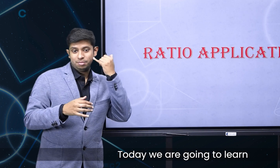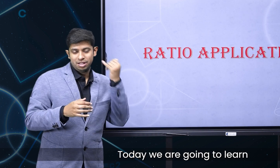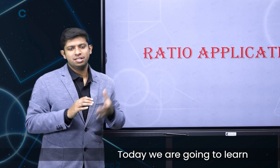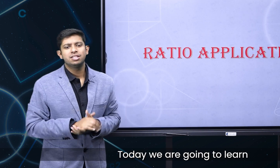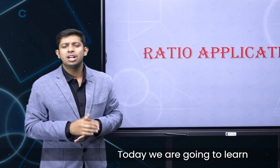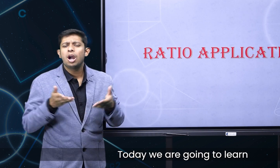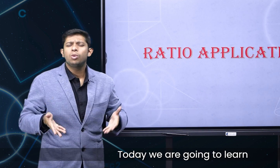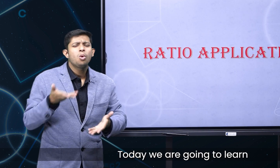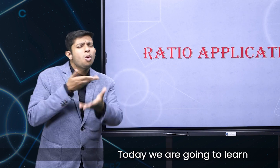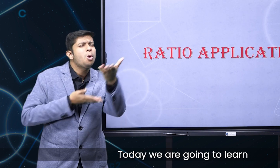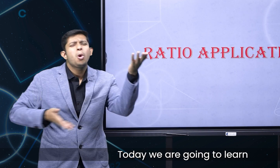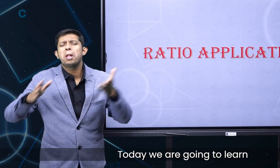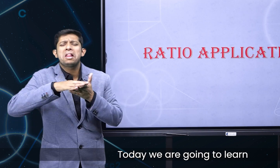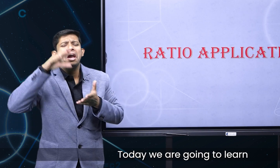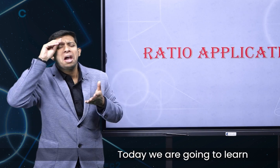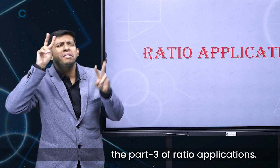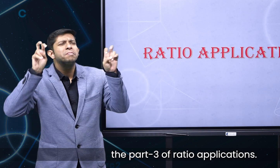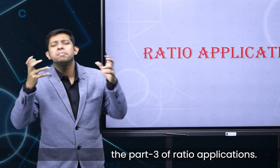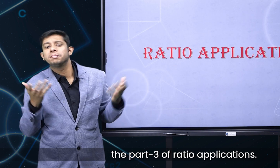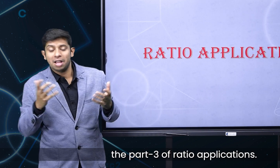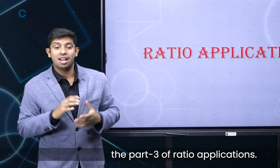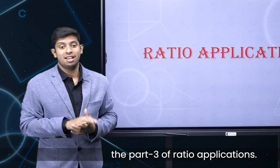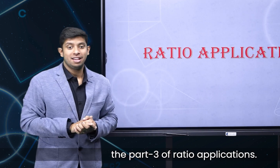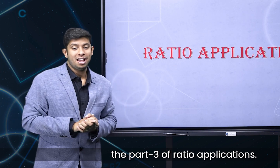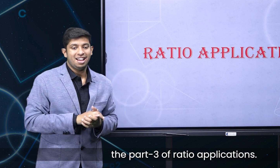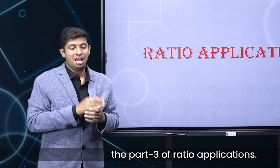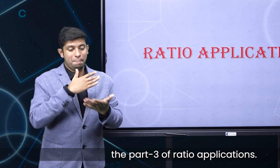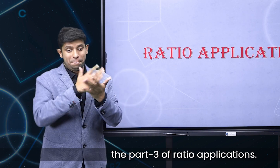Today we are going to learn the part 3 of ratio applications.